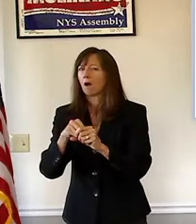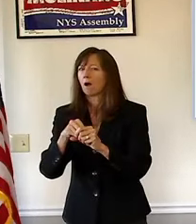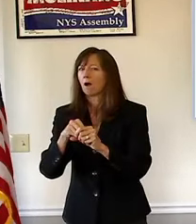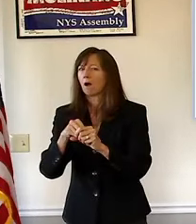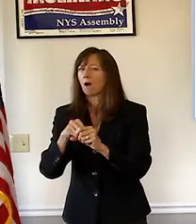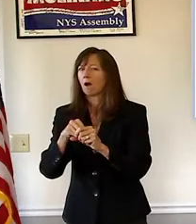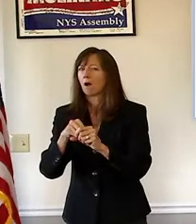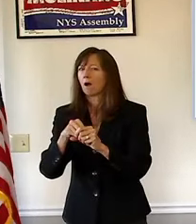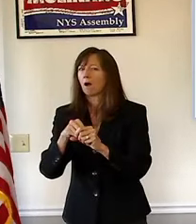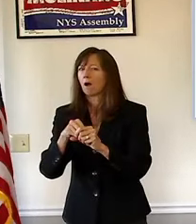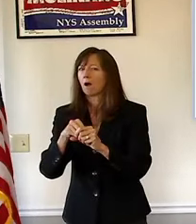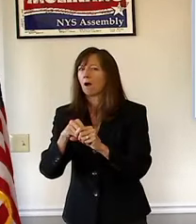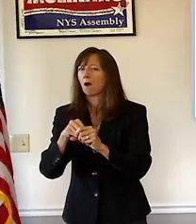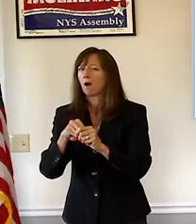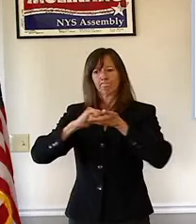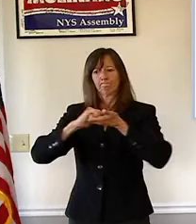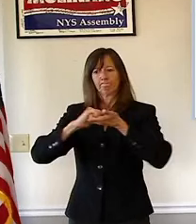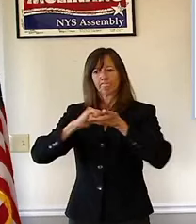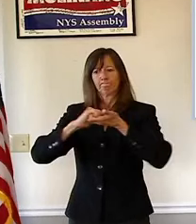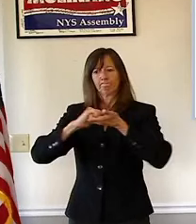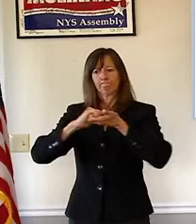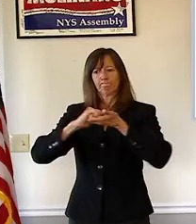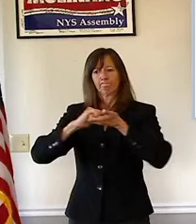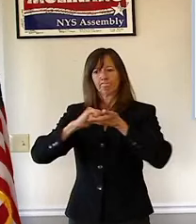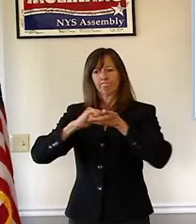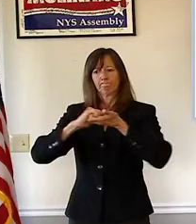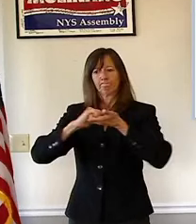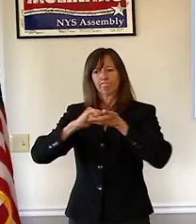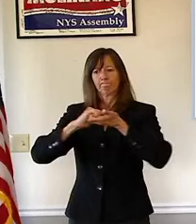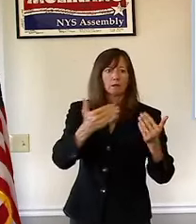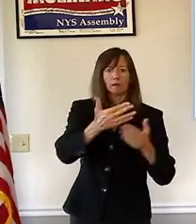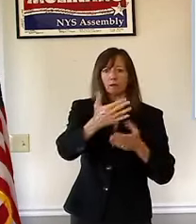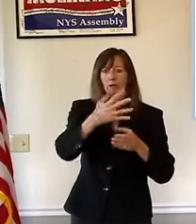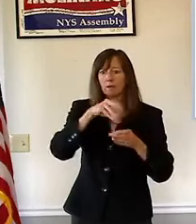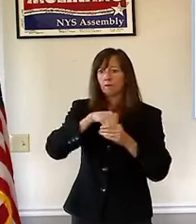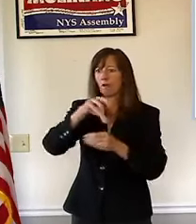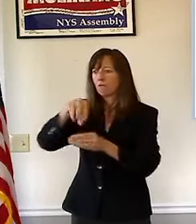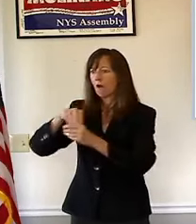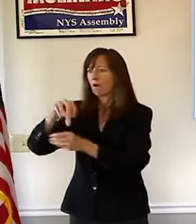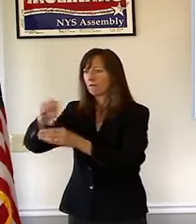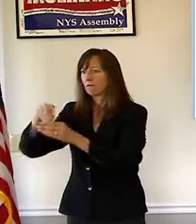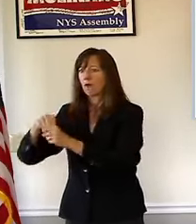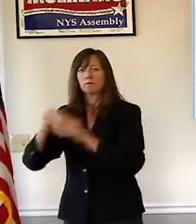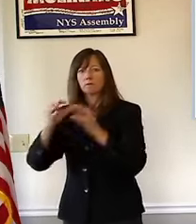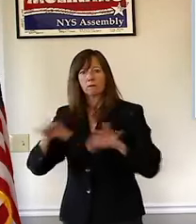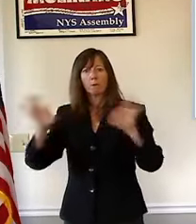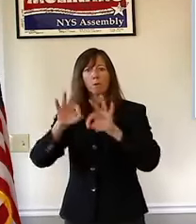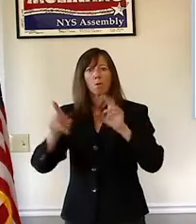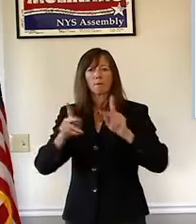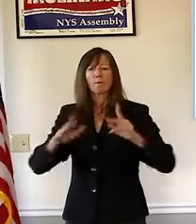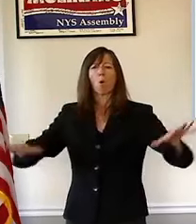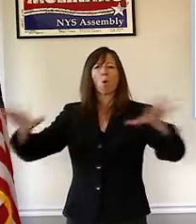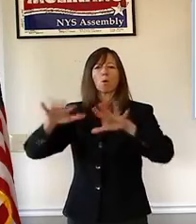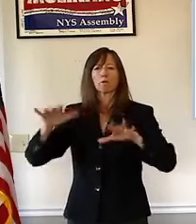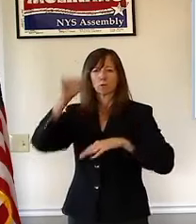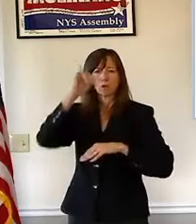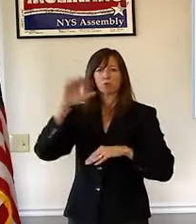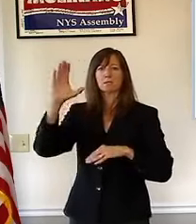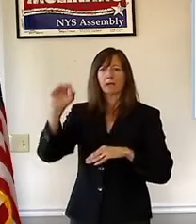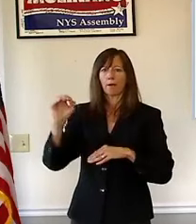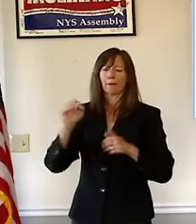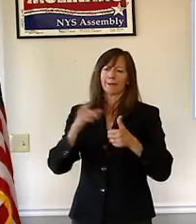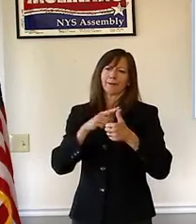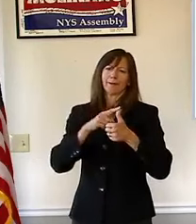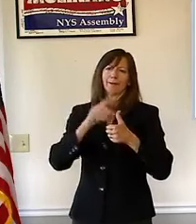be involving various stakeholders throughout the entire county. We're going to involve, obviously, the Criminal